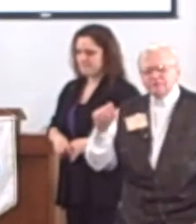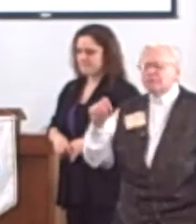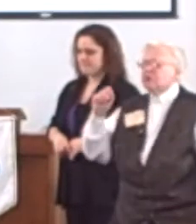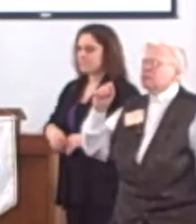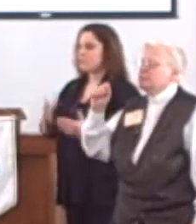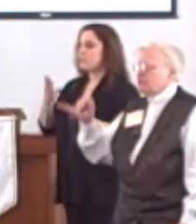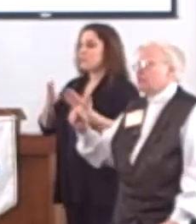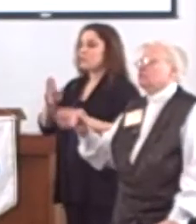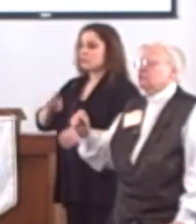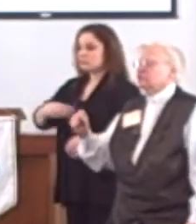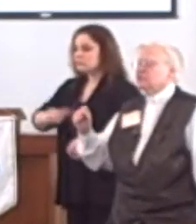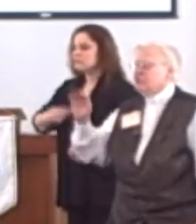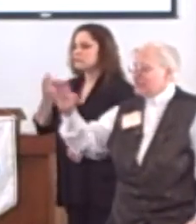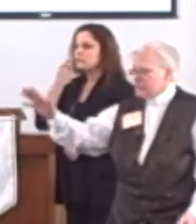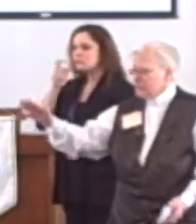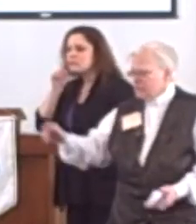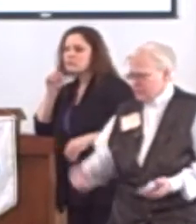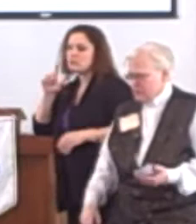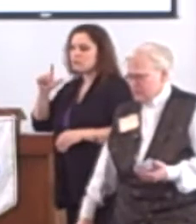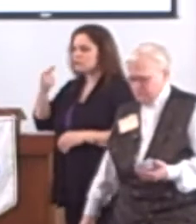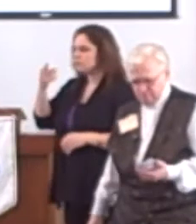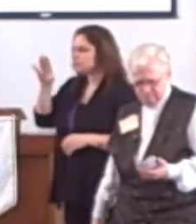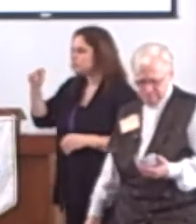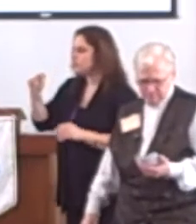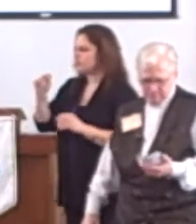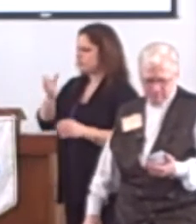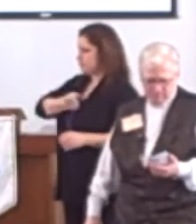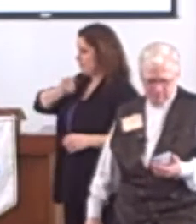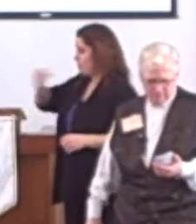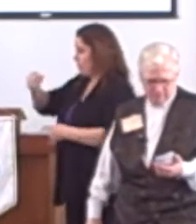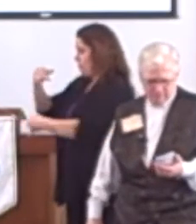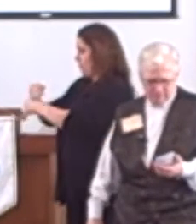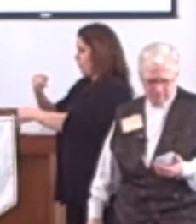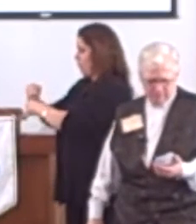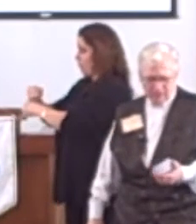gender different people to institutions.